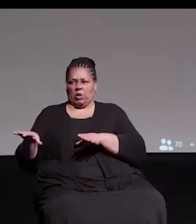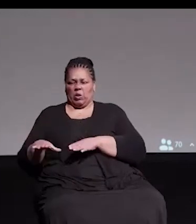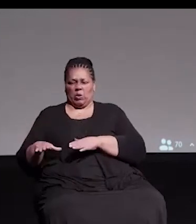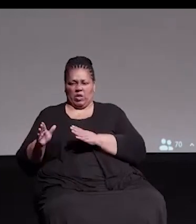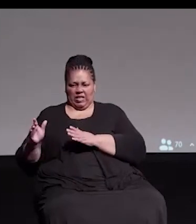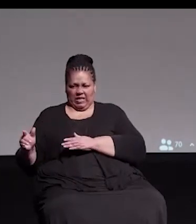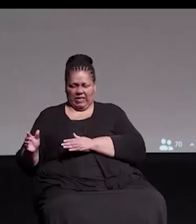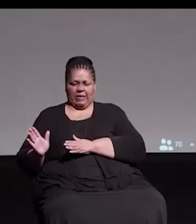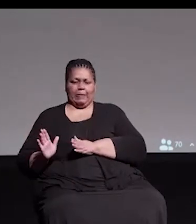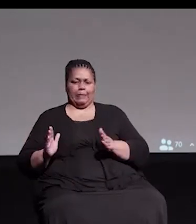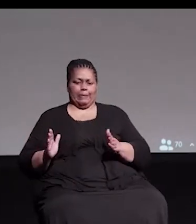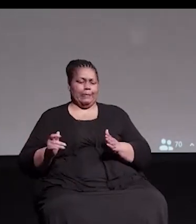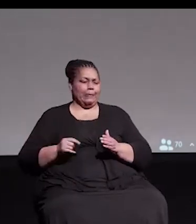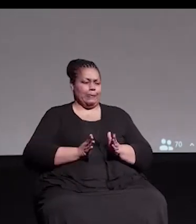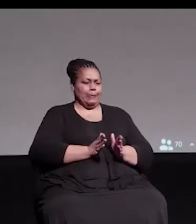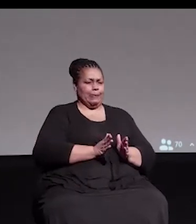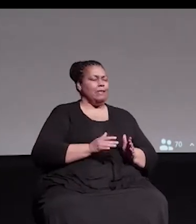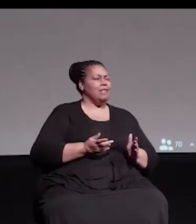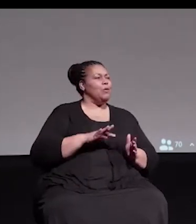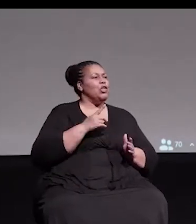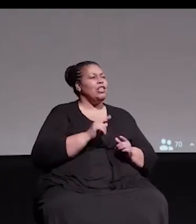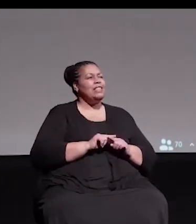little bit different on every production, I think.